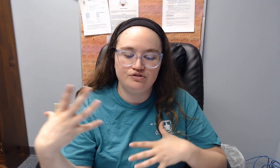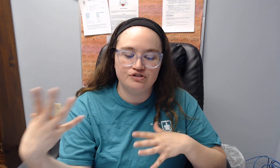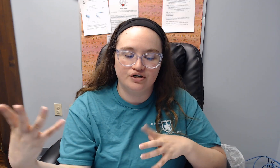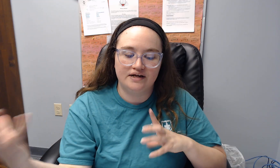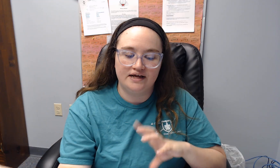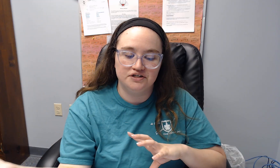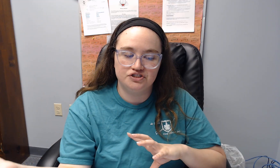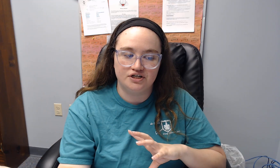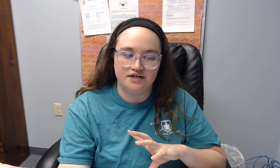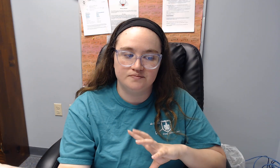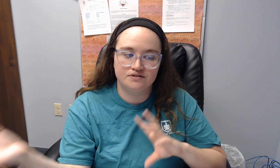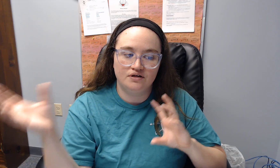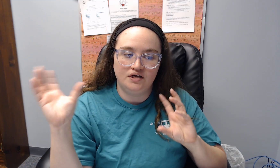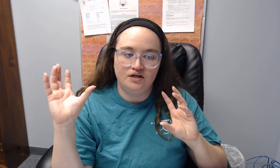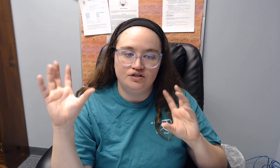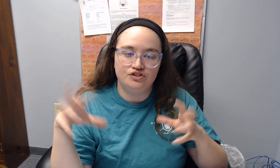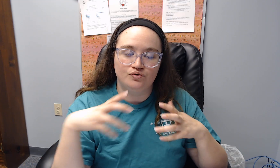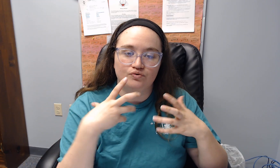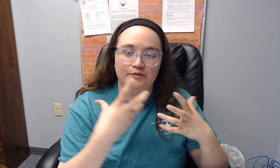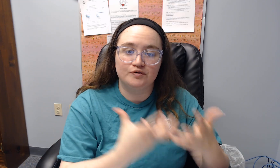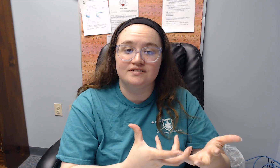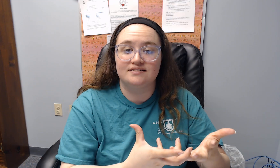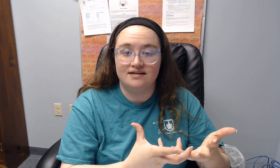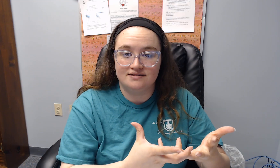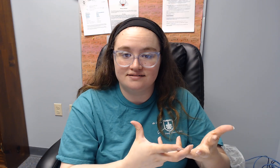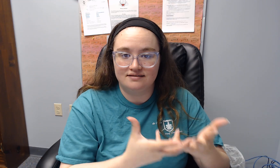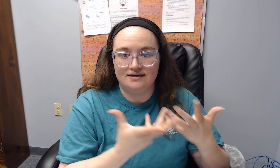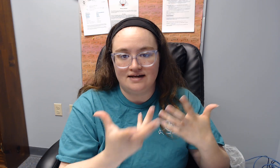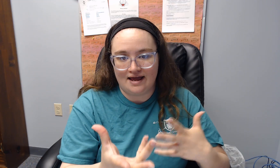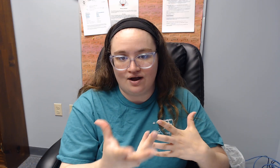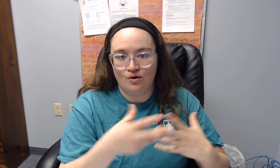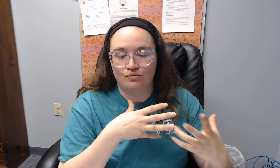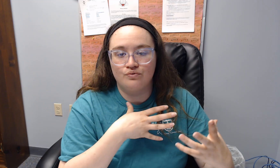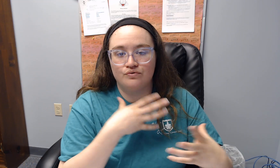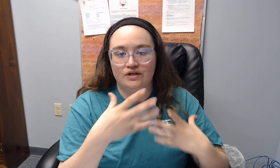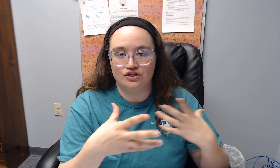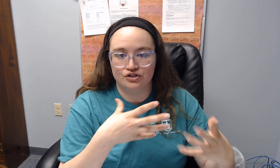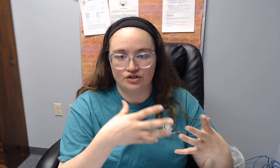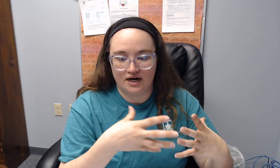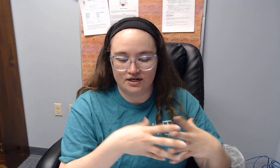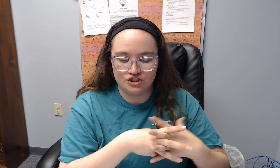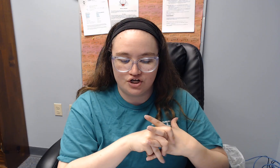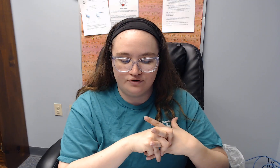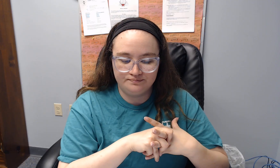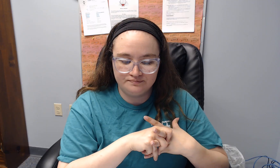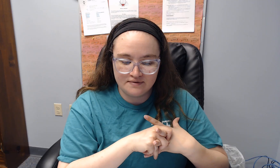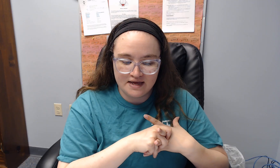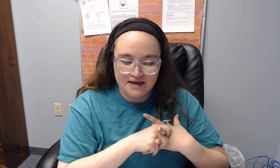certain hand shapes to represent the noun that you're trying to show.